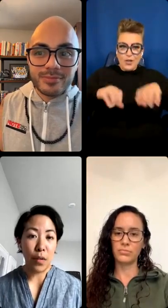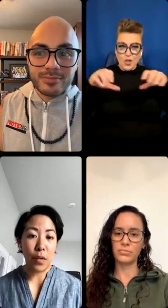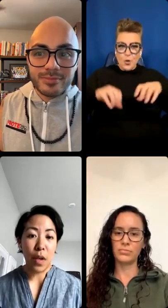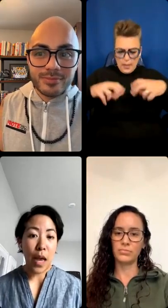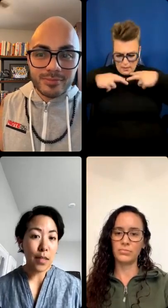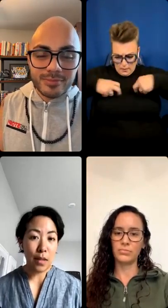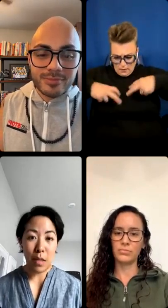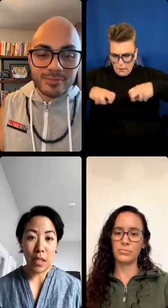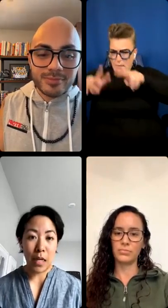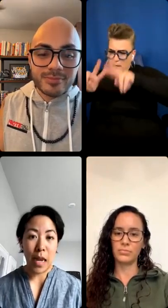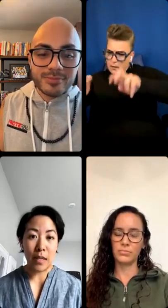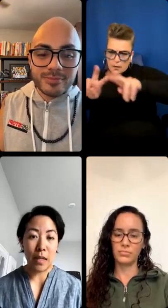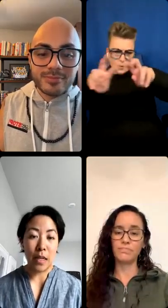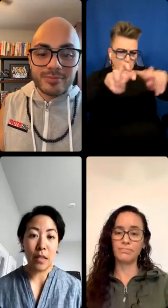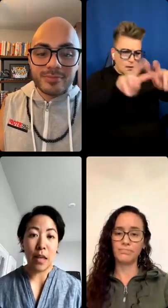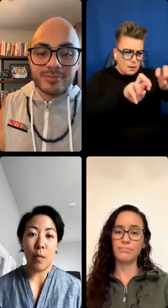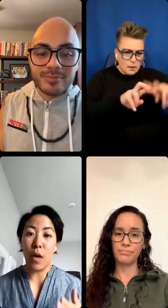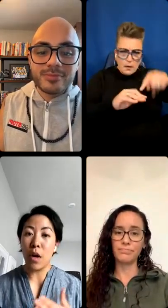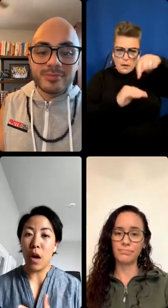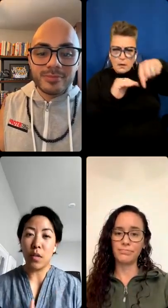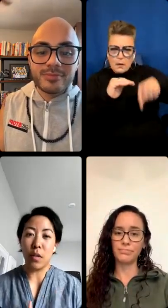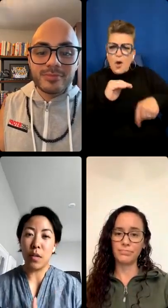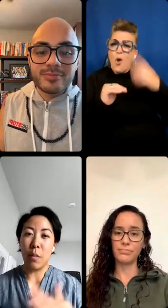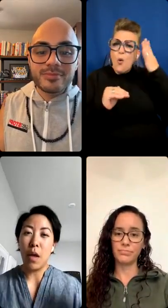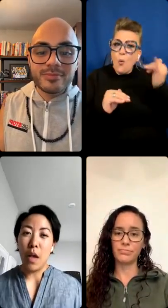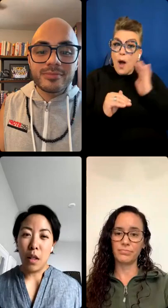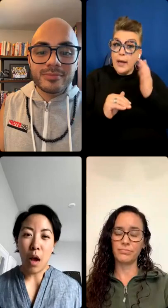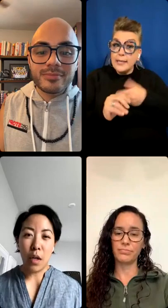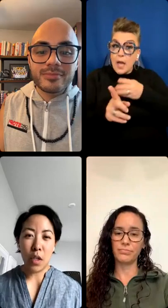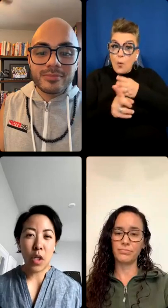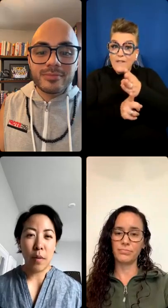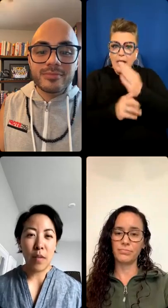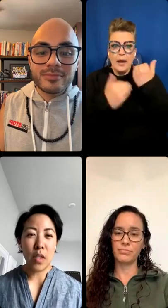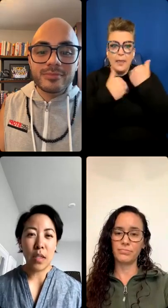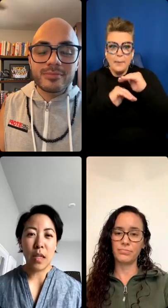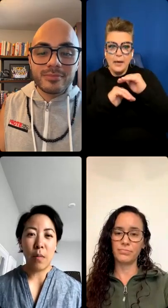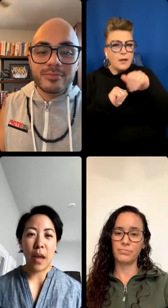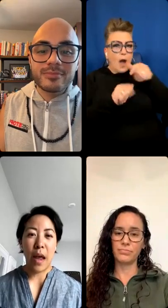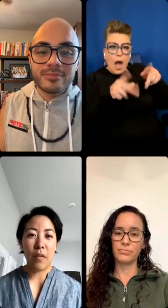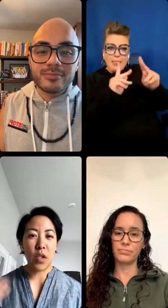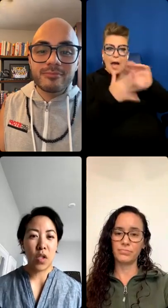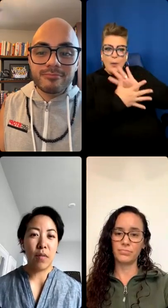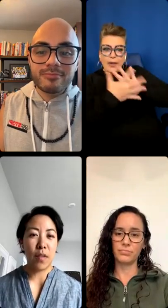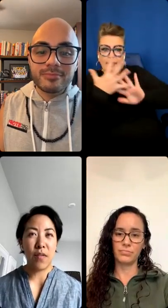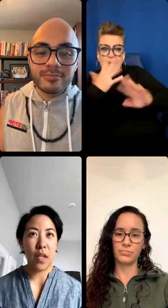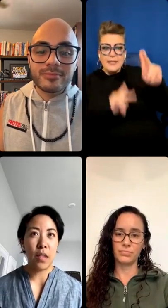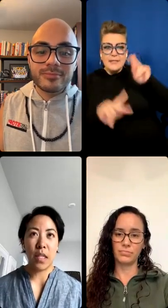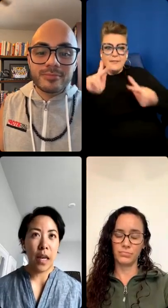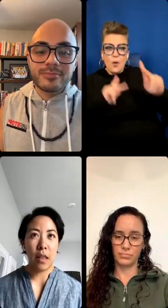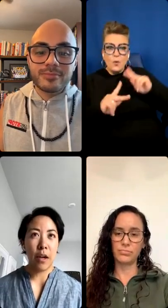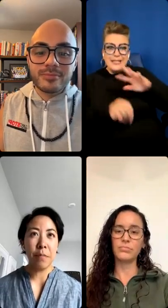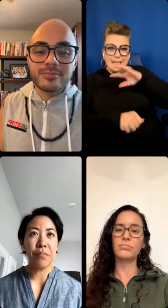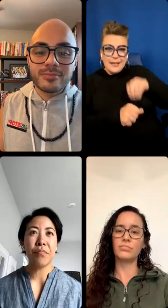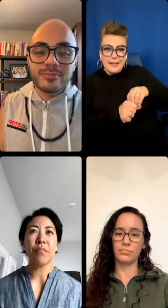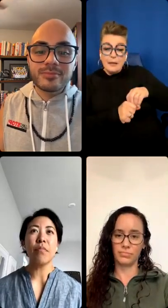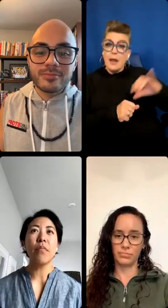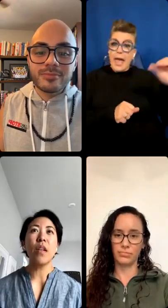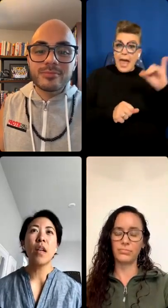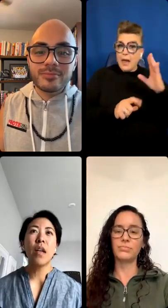our field as limited as it is, and what are also some longer term visions that we have to shift the field